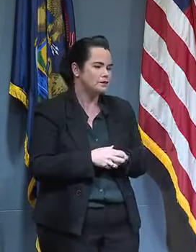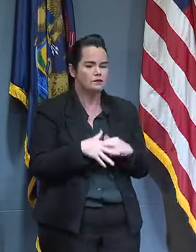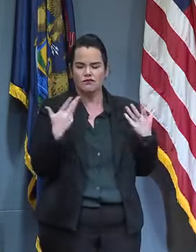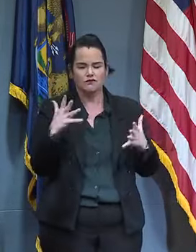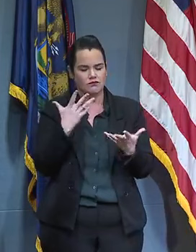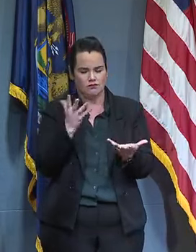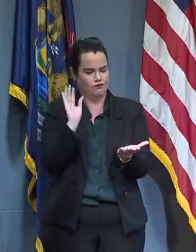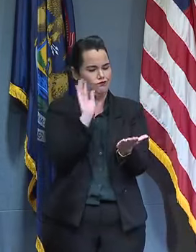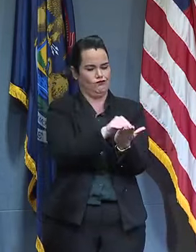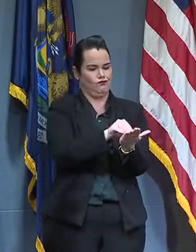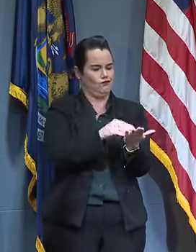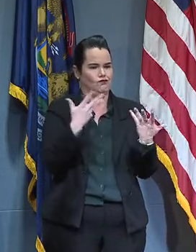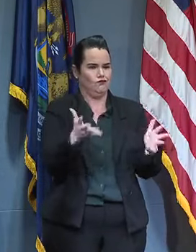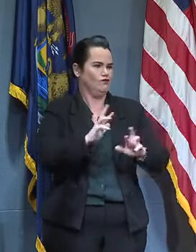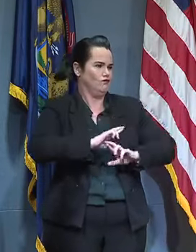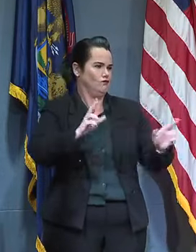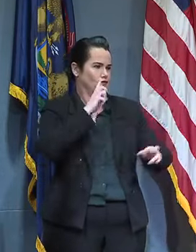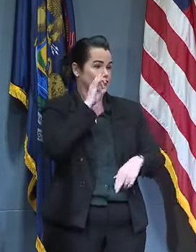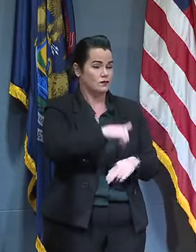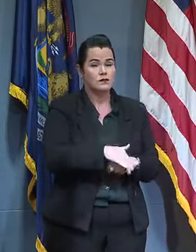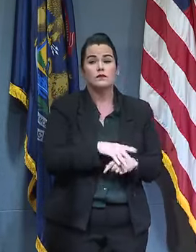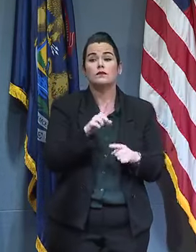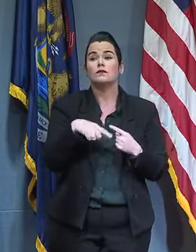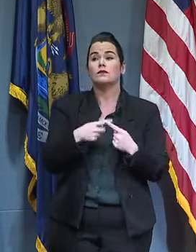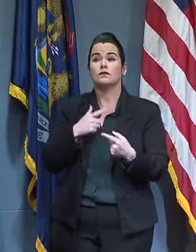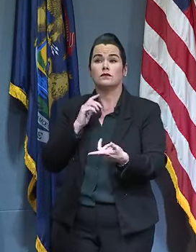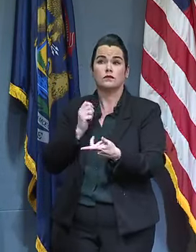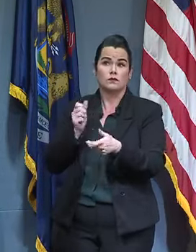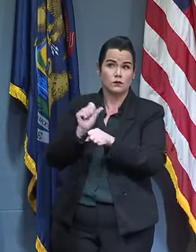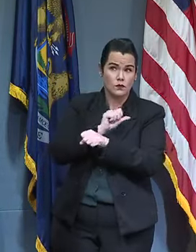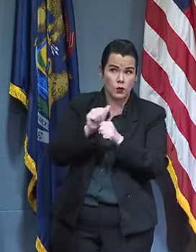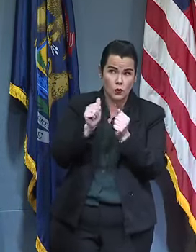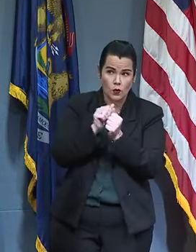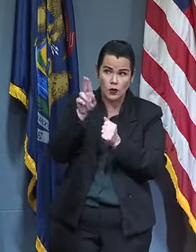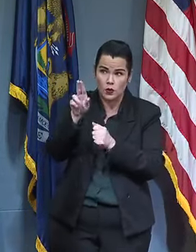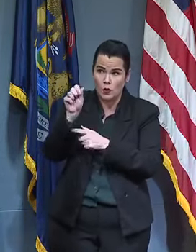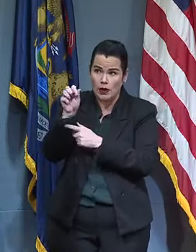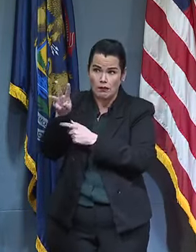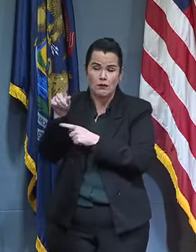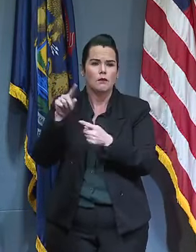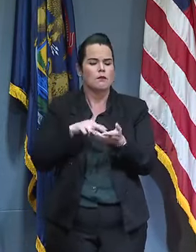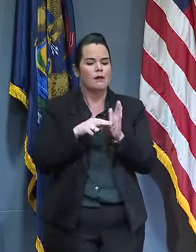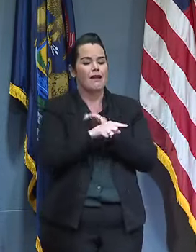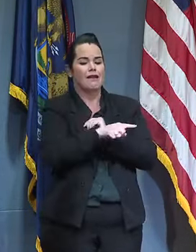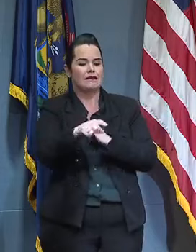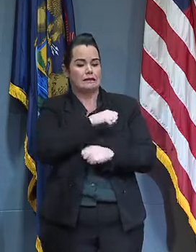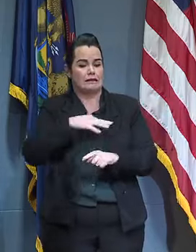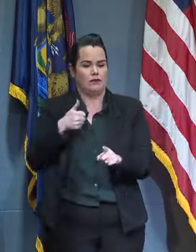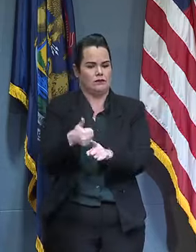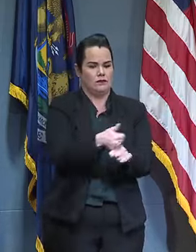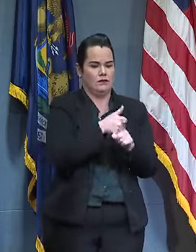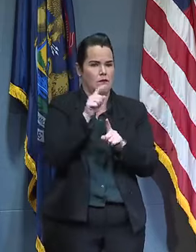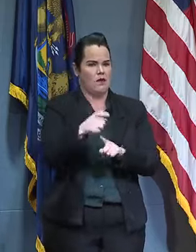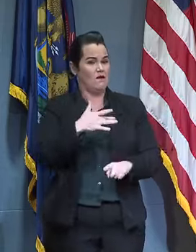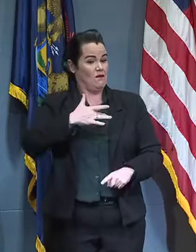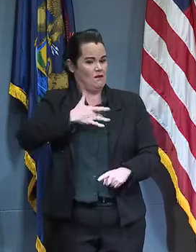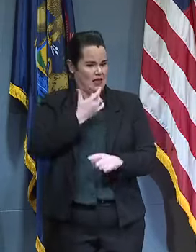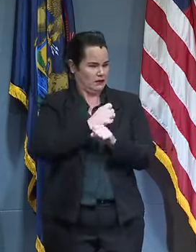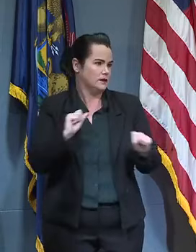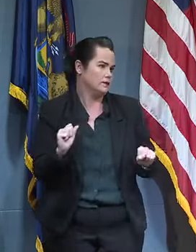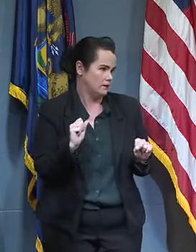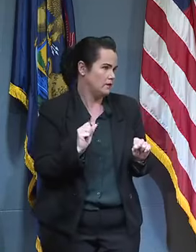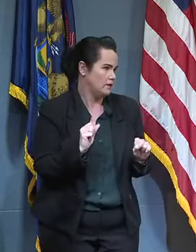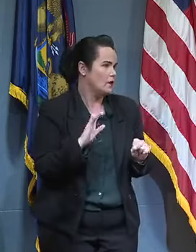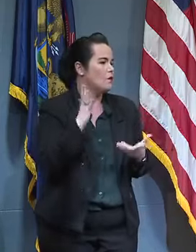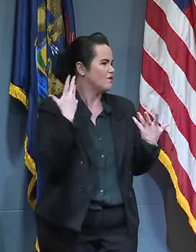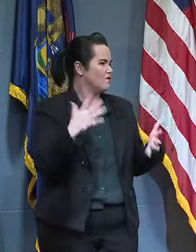in. Working with the UAW, they've got to make sure that the employees feel like it's safe to go to work. And I think that's what we've demonstrated